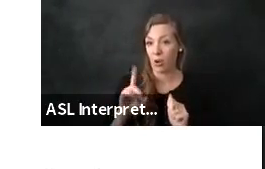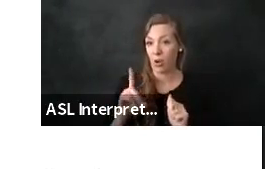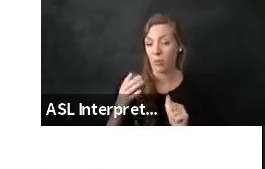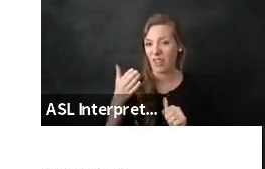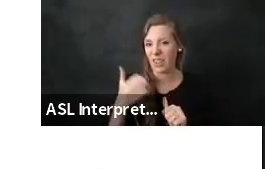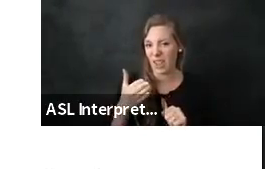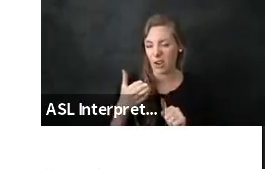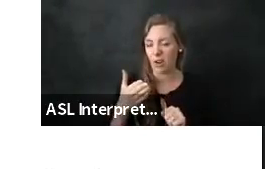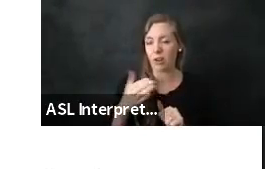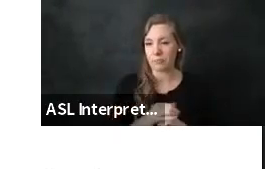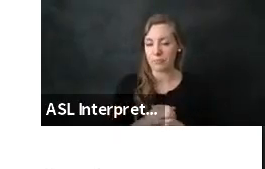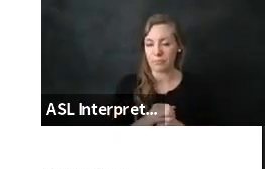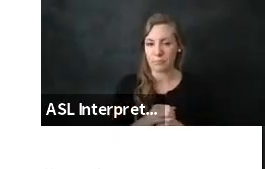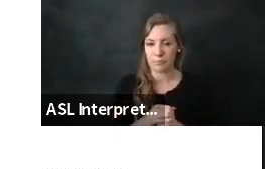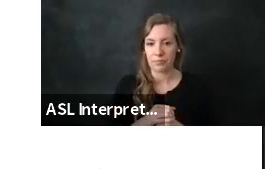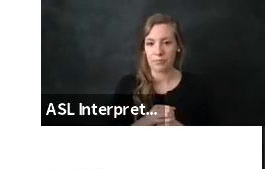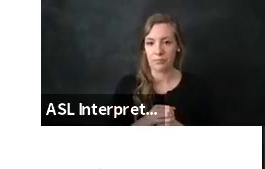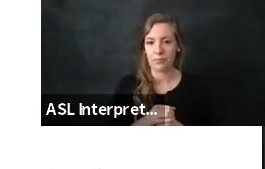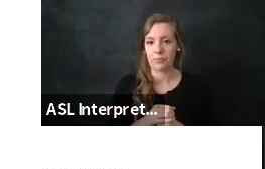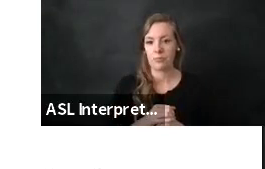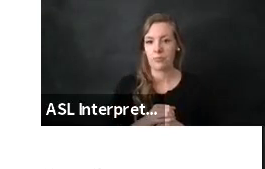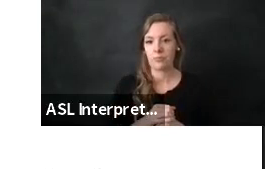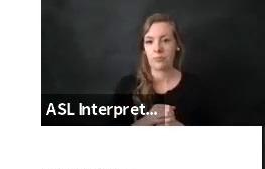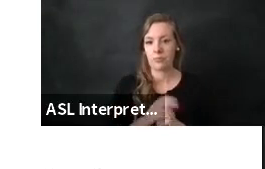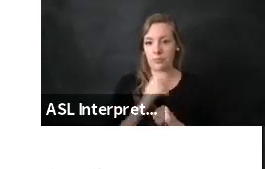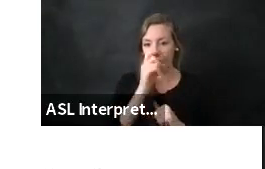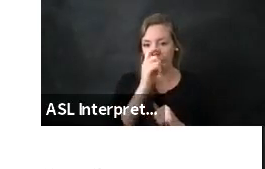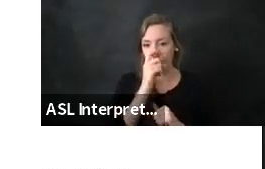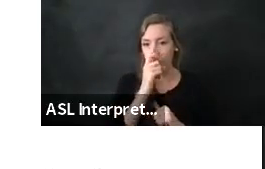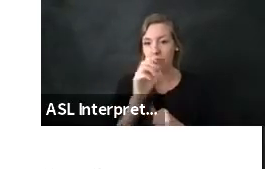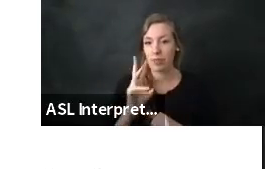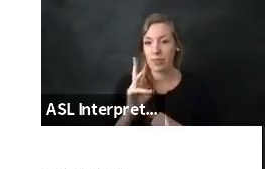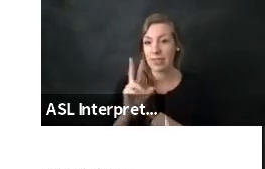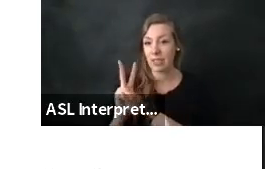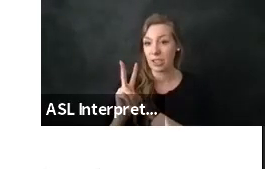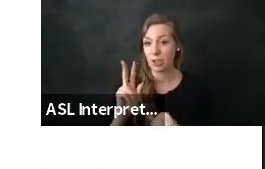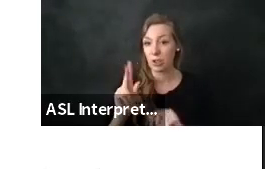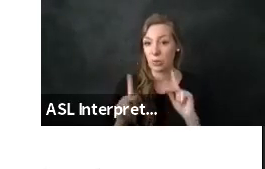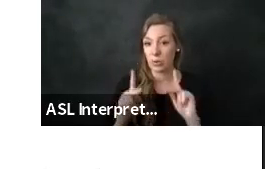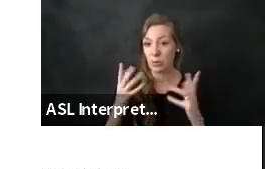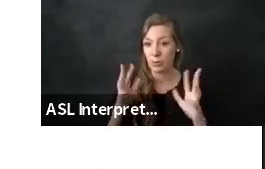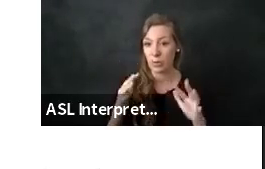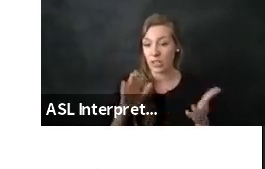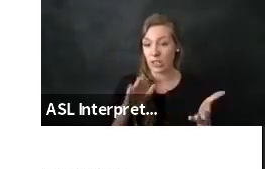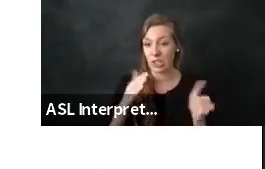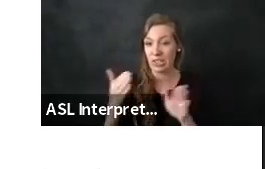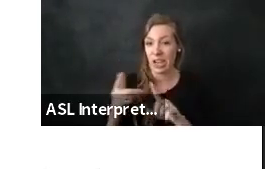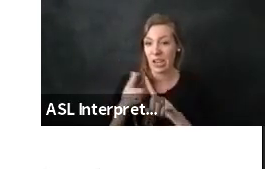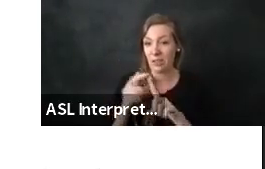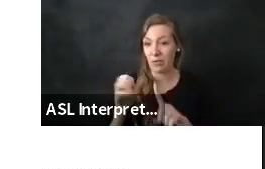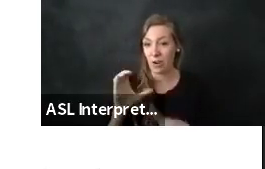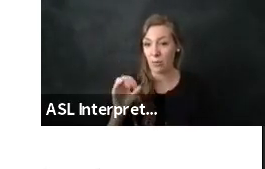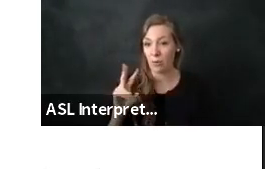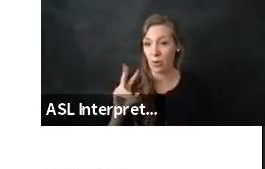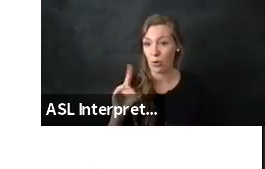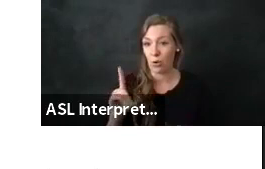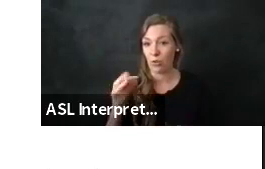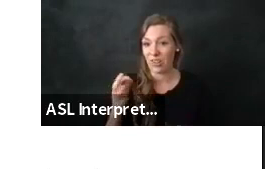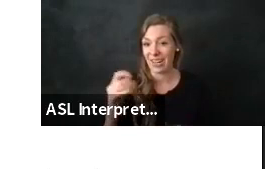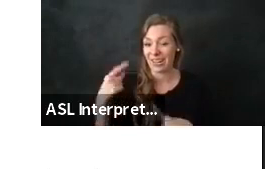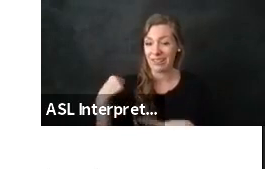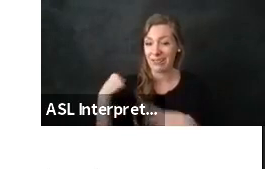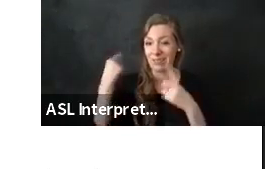our county. Of concern, 62 people have died from COVID-19 since July